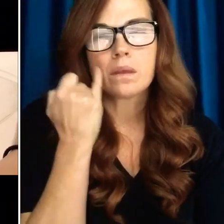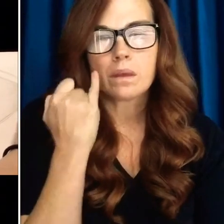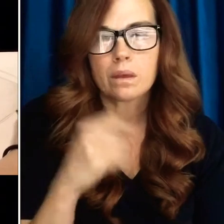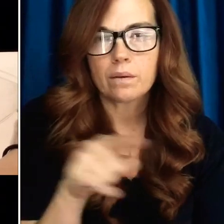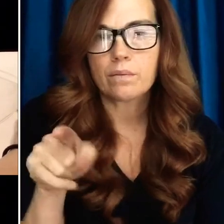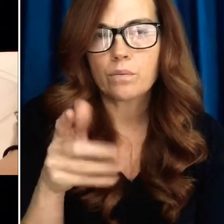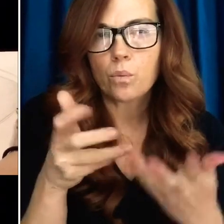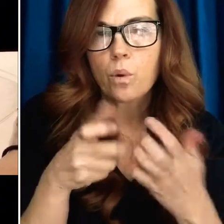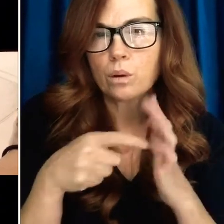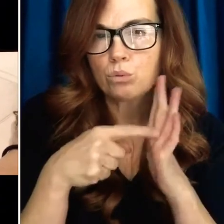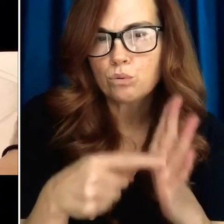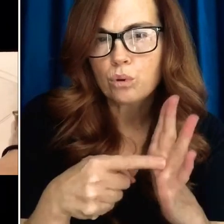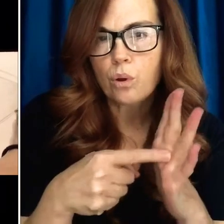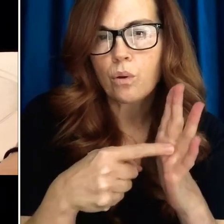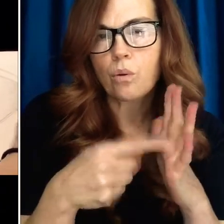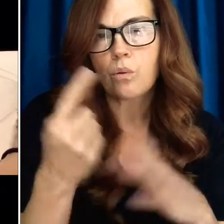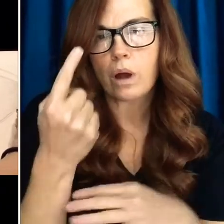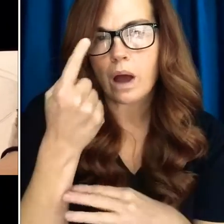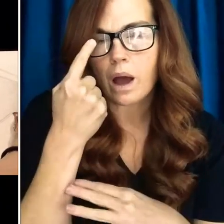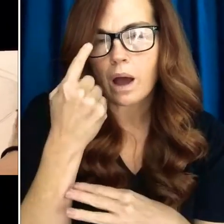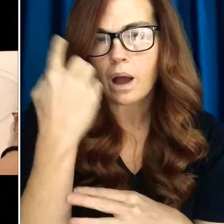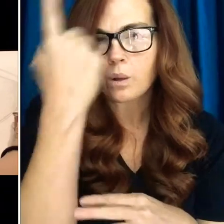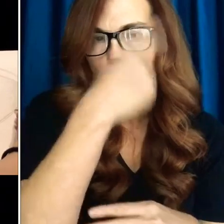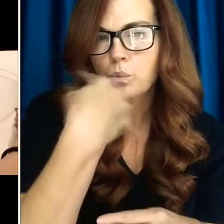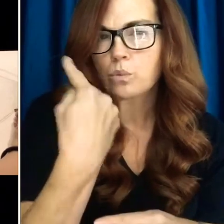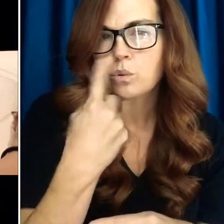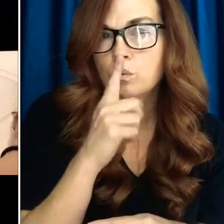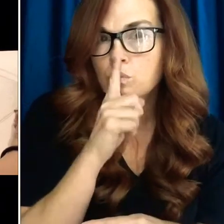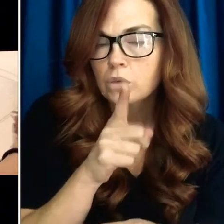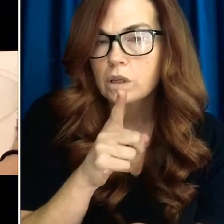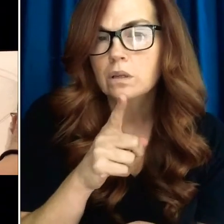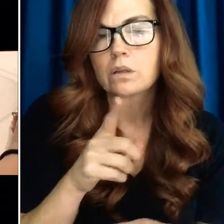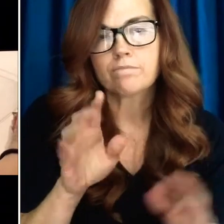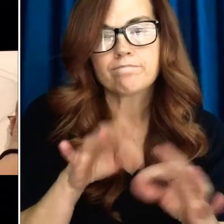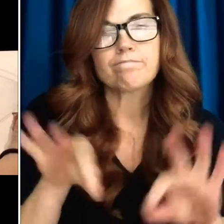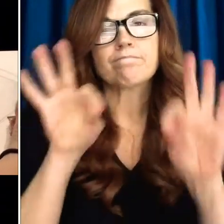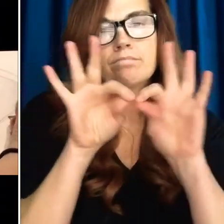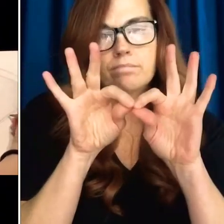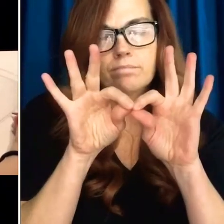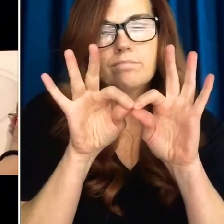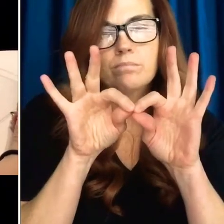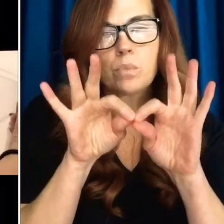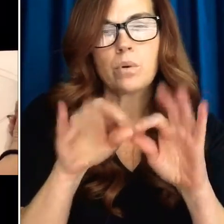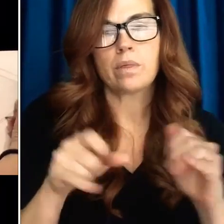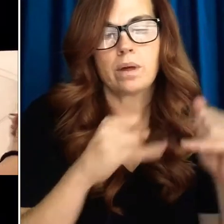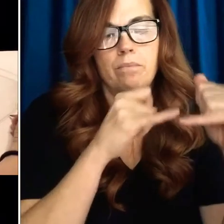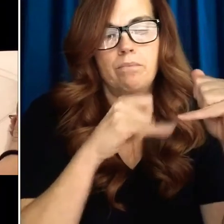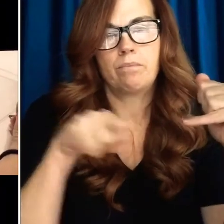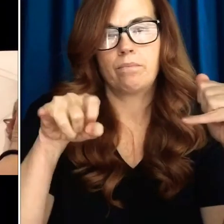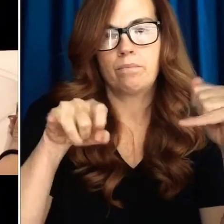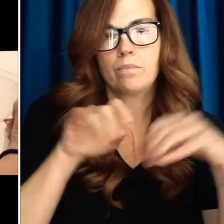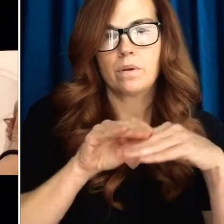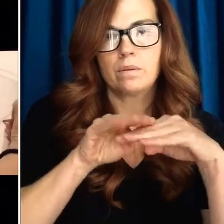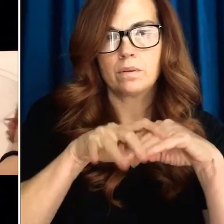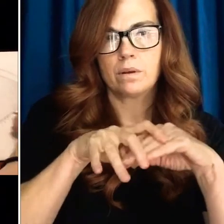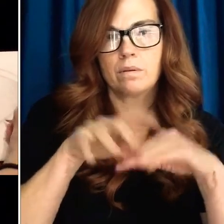a realistic eye drawing. important to make sure that you don't forget it.